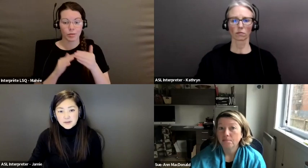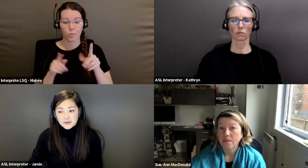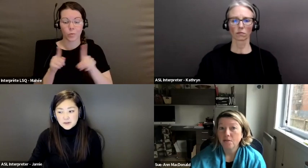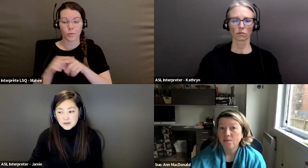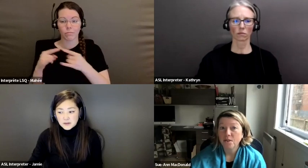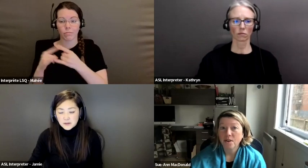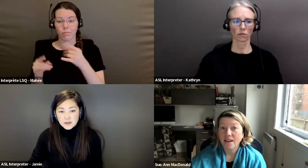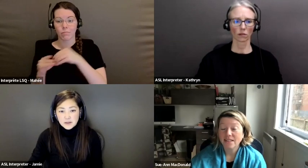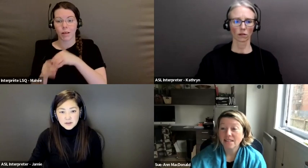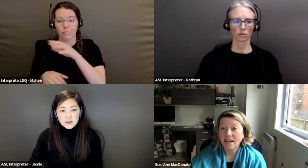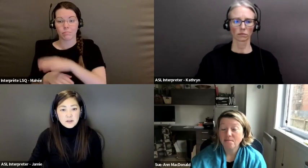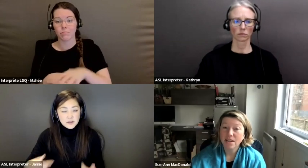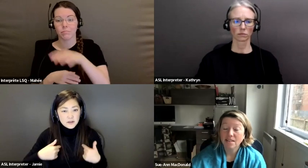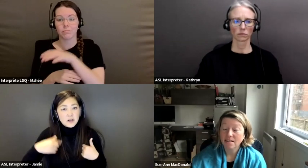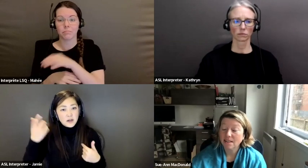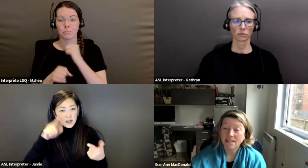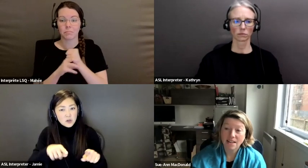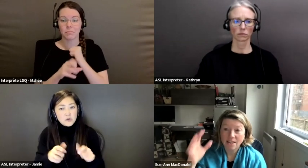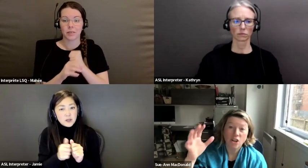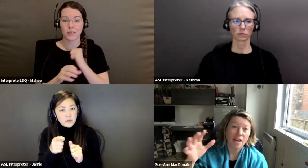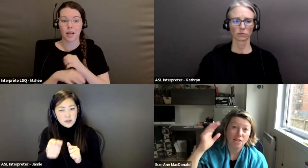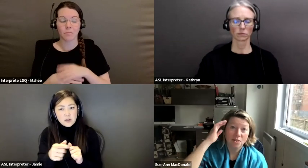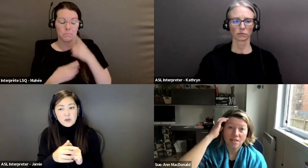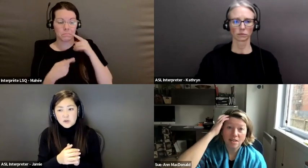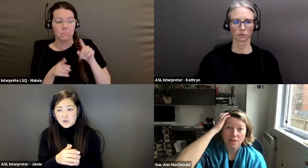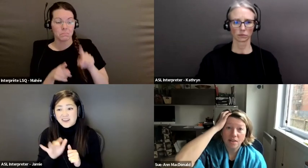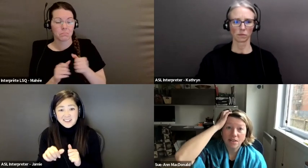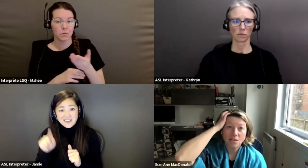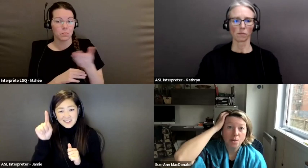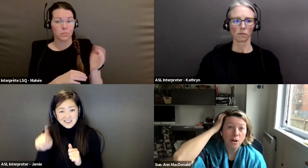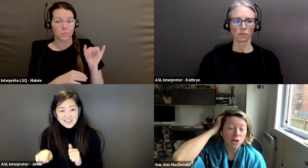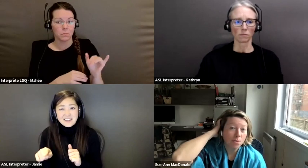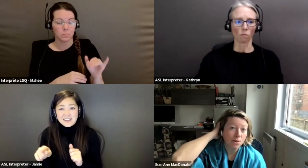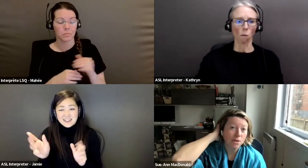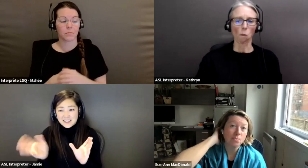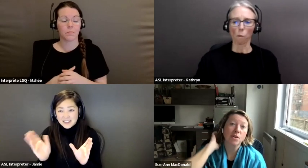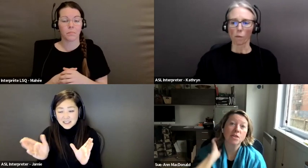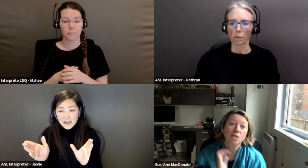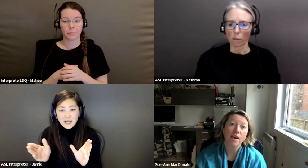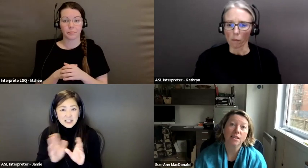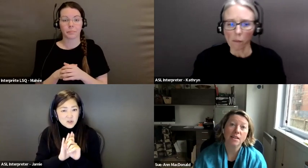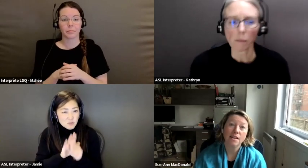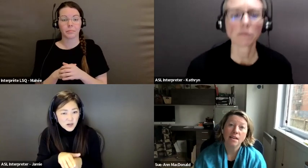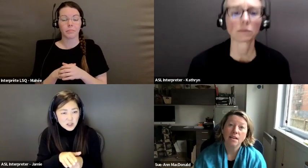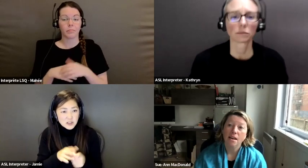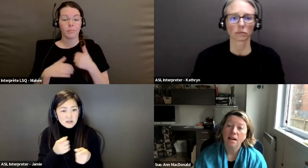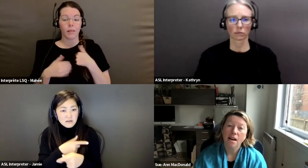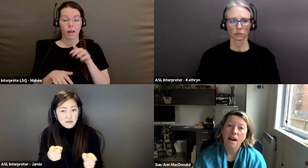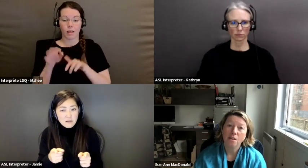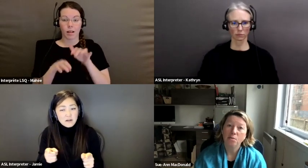Yeah, I agree with you. That's it in the chat. There's the different levels. There's the oppression people are experiencing directly.